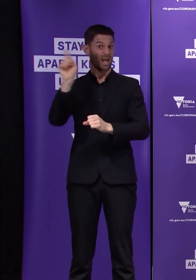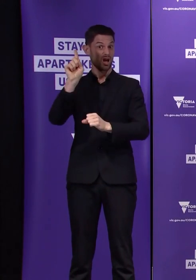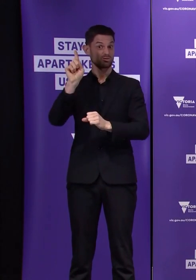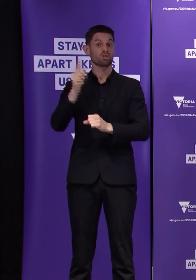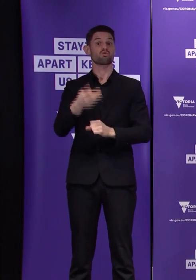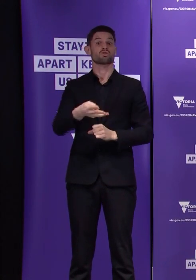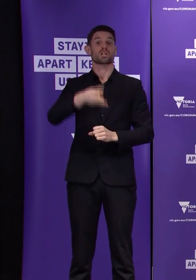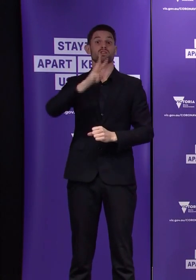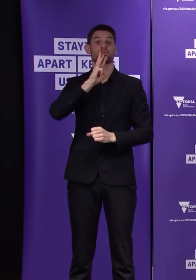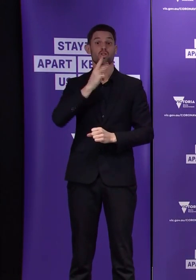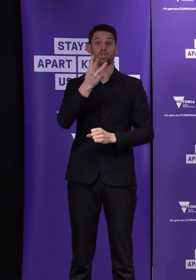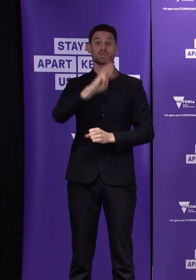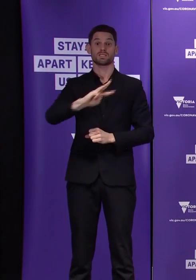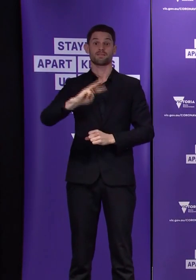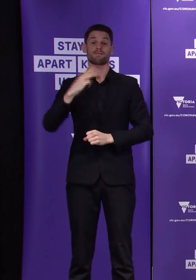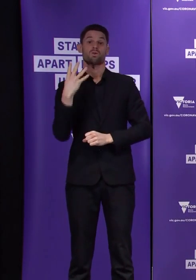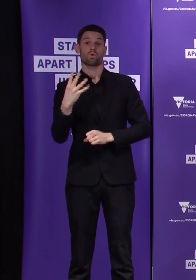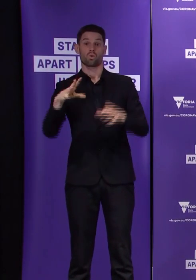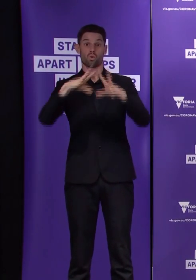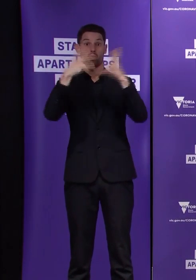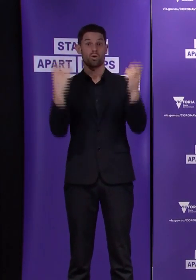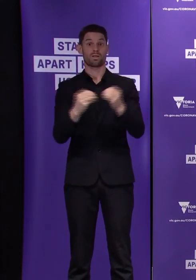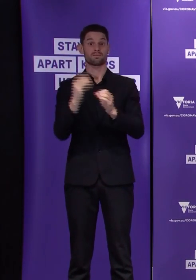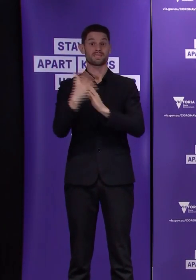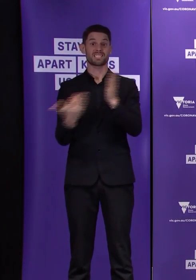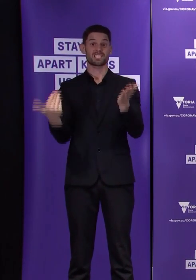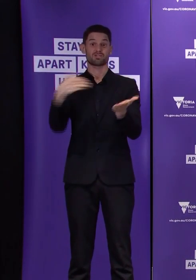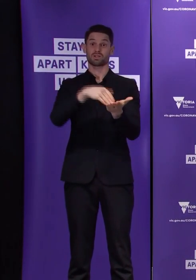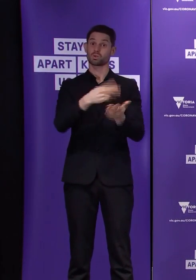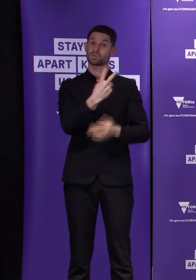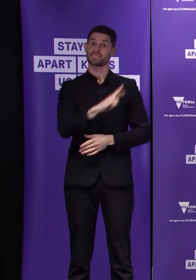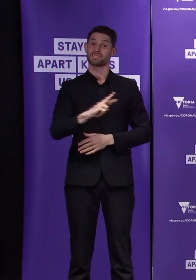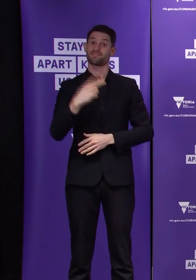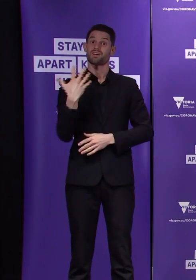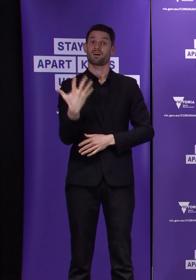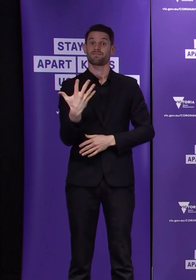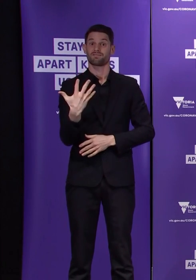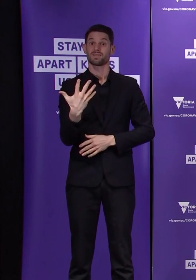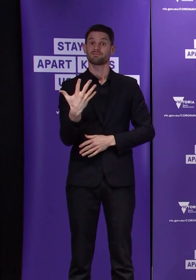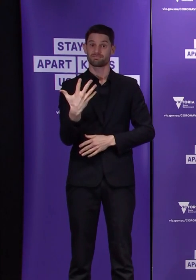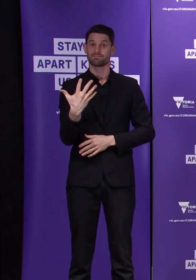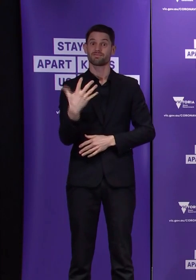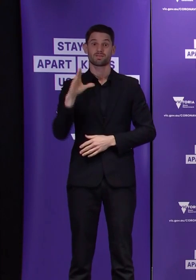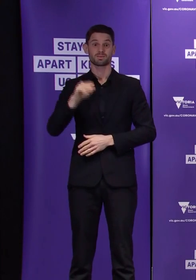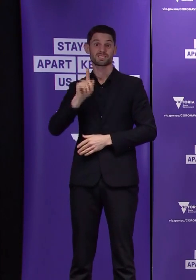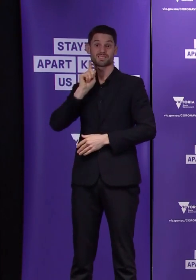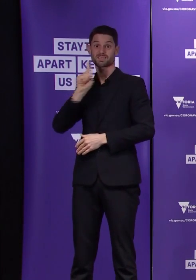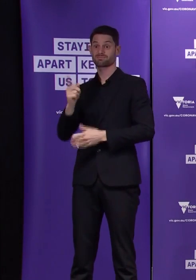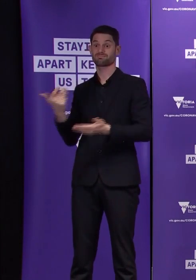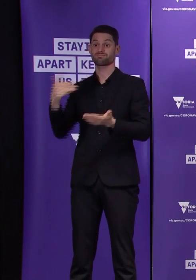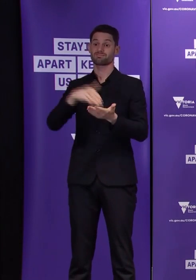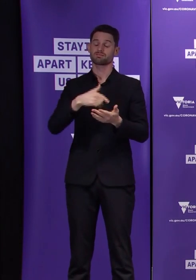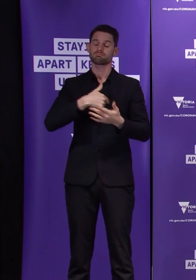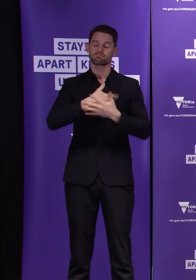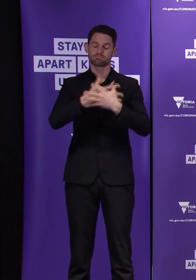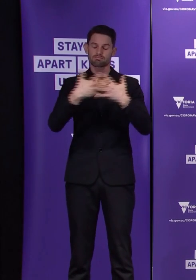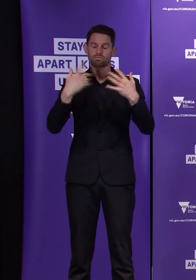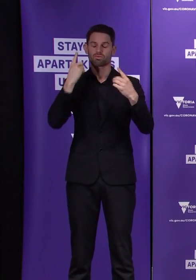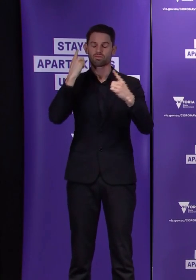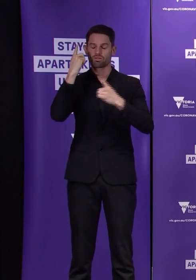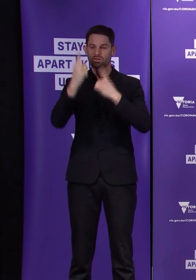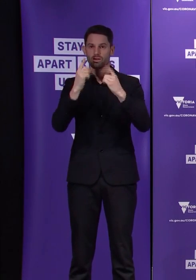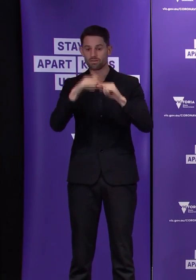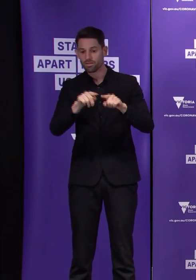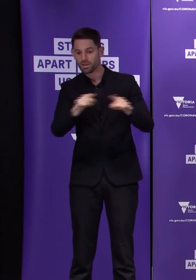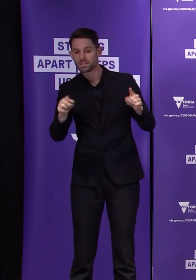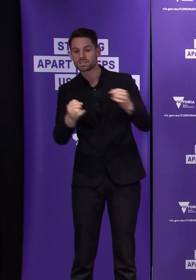to 334. That is an increase of 25 since yesterday. Our thoughts and best wishes, our prayers and